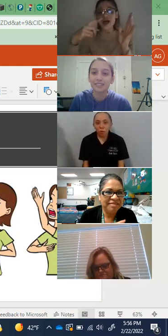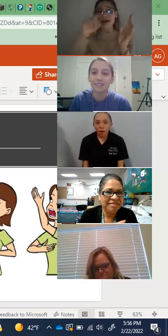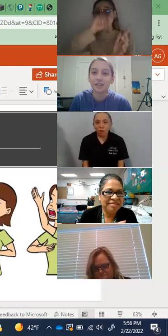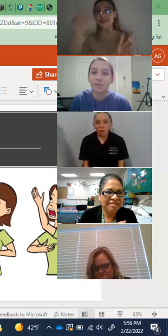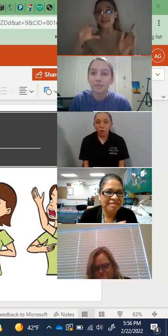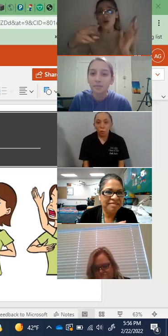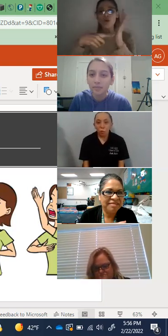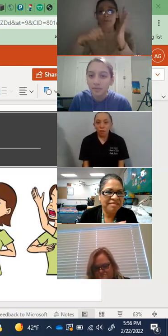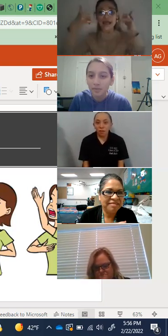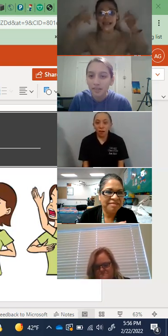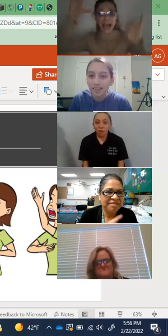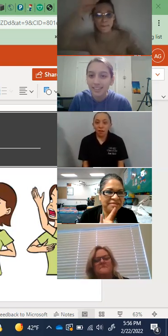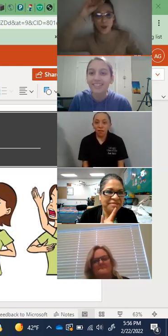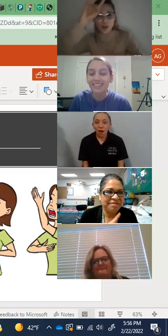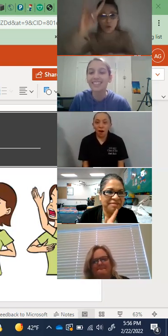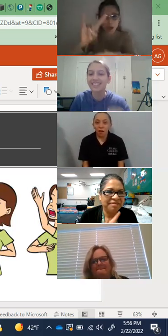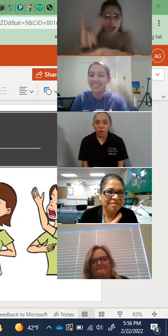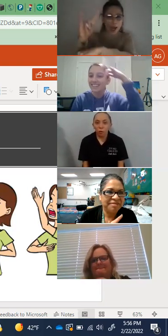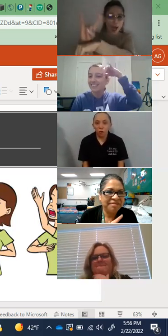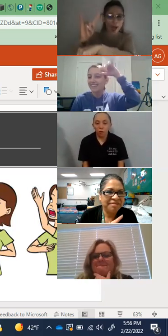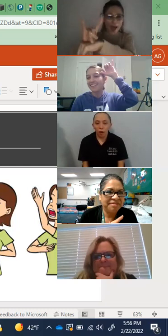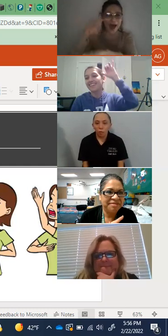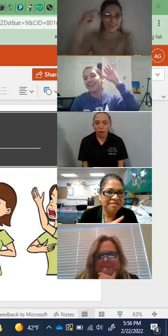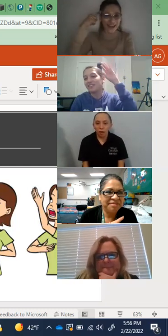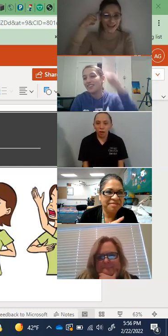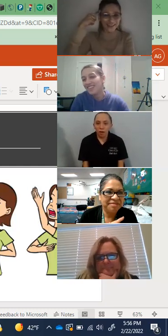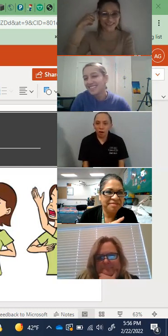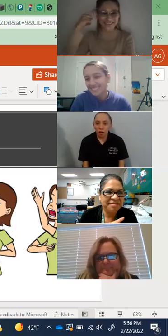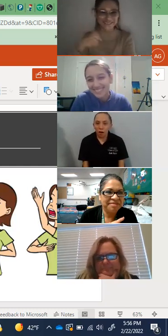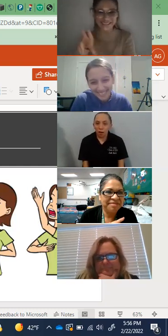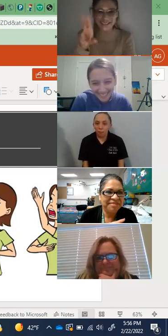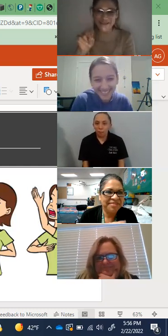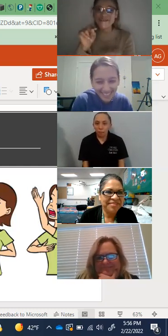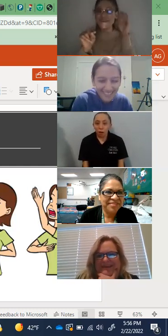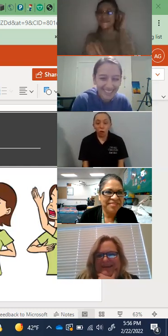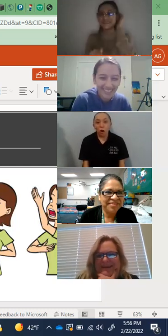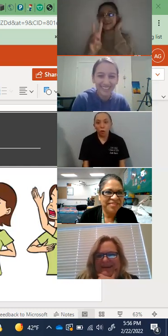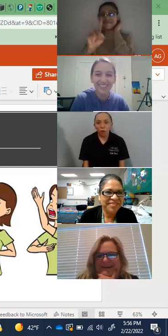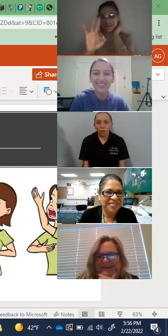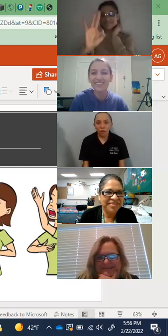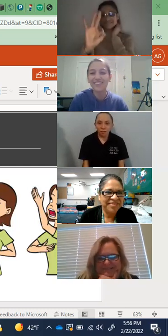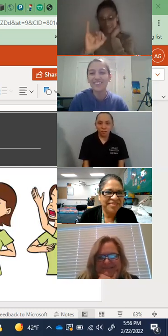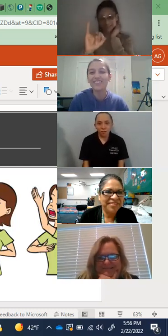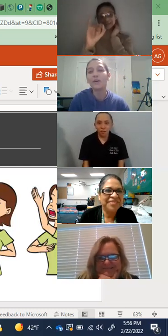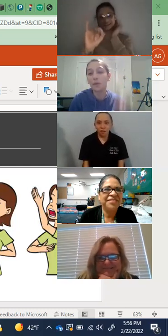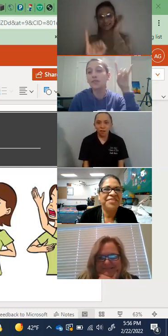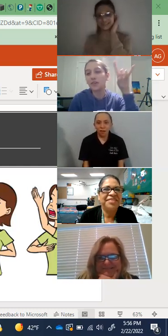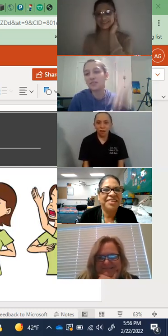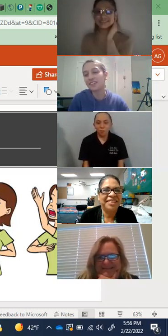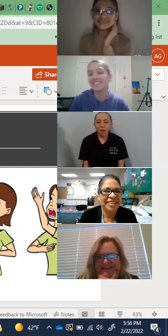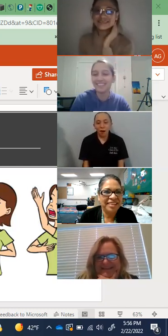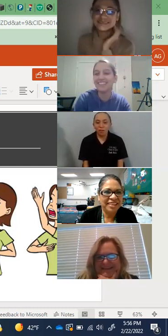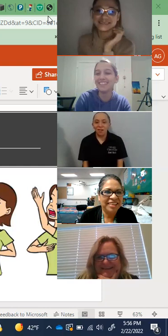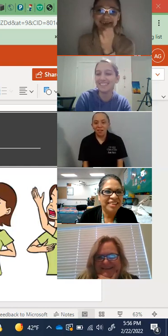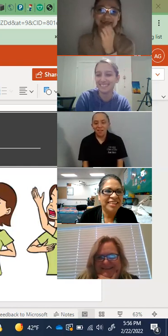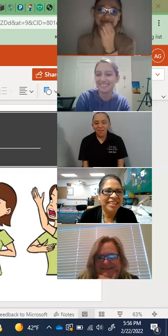To be honest, when I saw you sign this, Like I thought you were talking about like a Longhorn, like Texas. For a